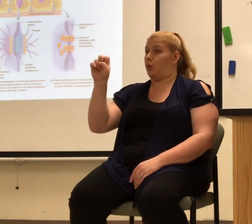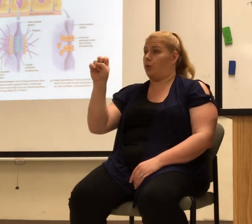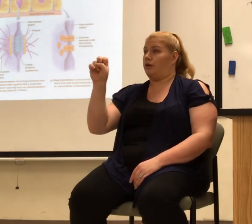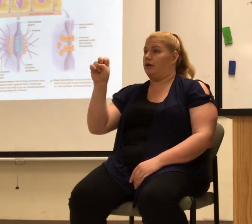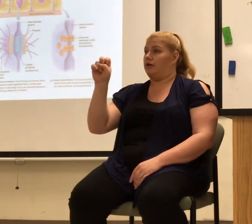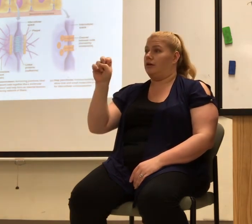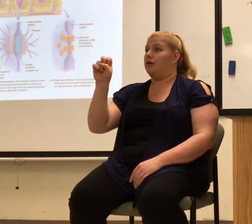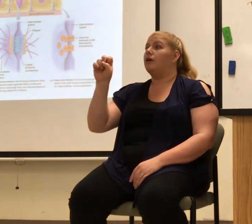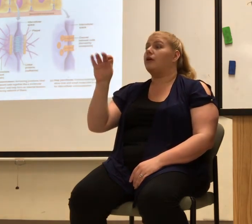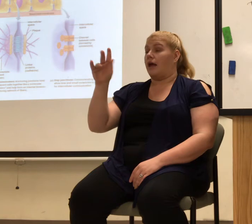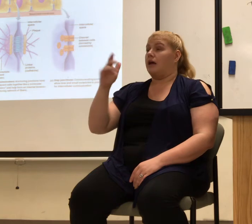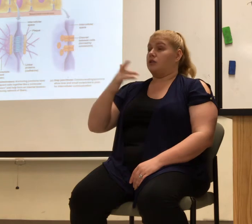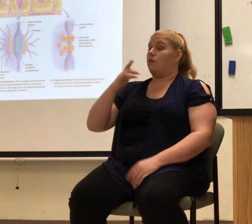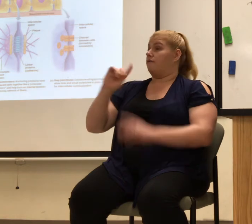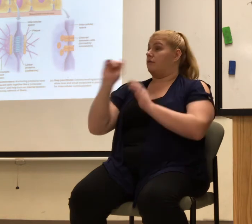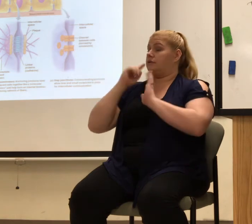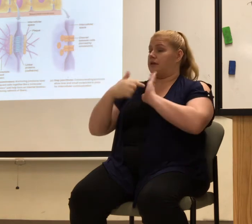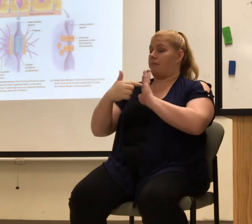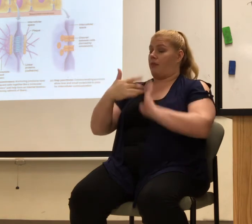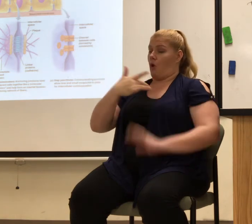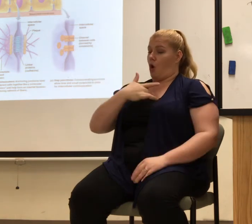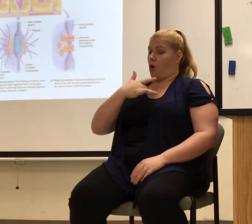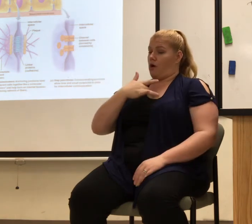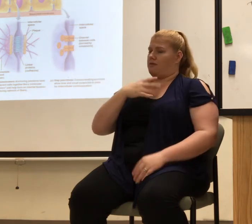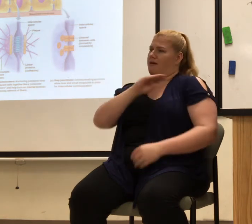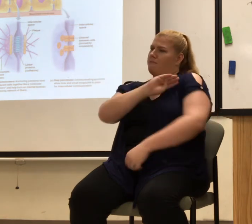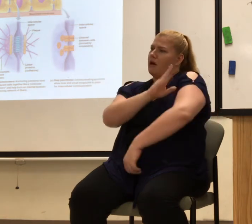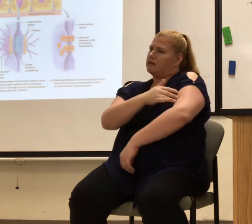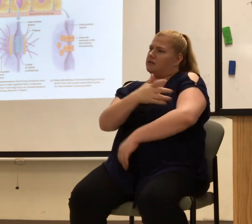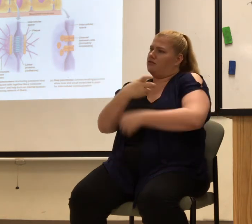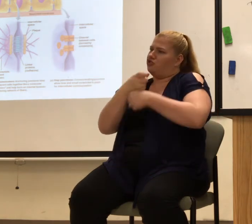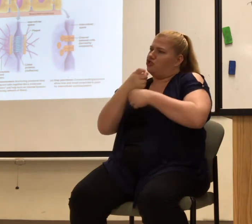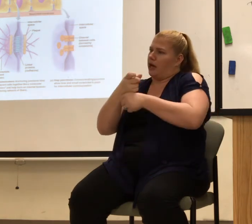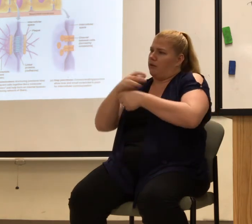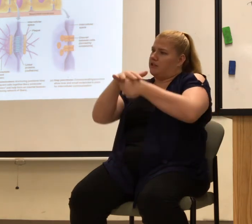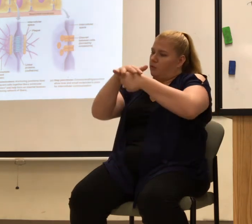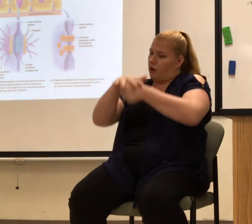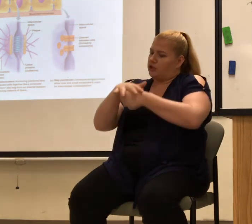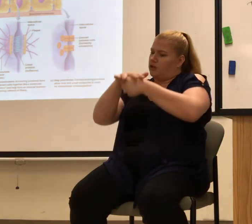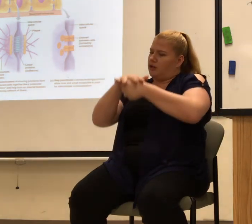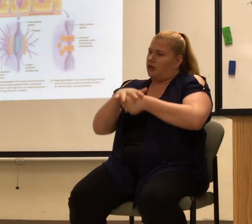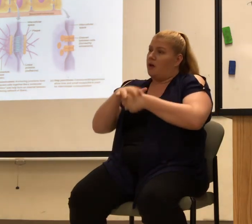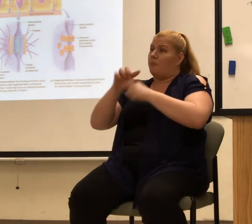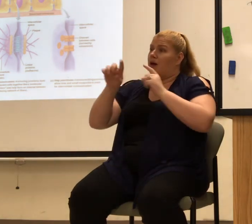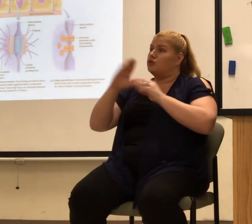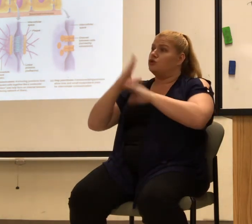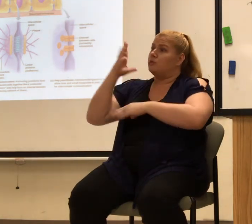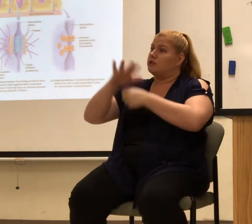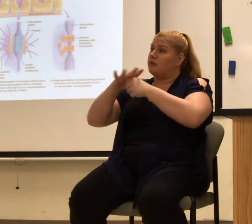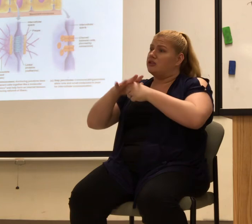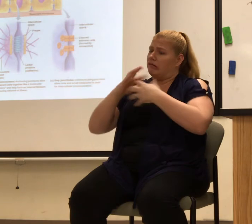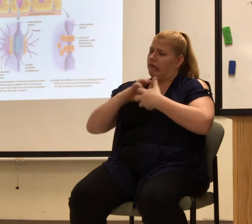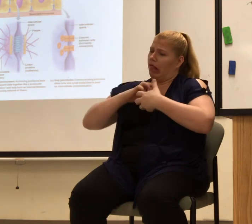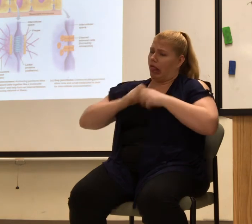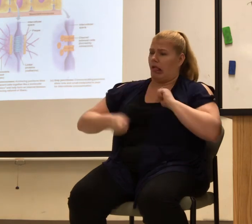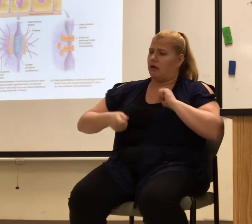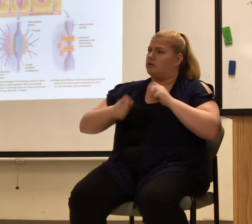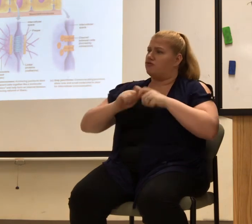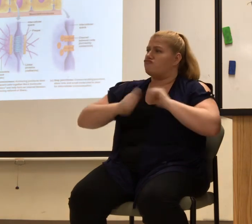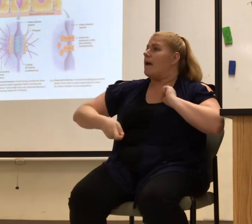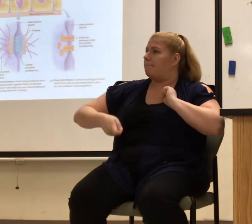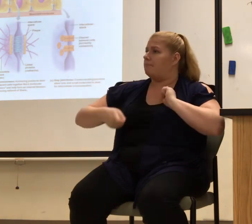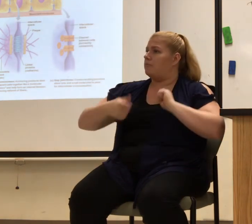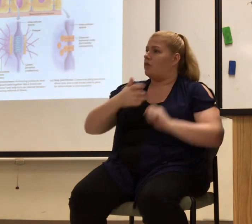desmosome. In the heart muscle, when it generates pressure, you don't want that pressure to tear the heart muscle apart. Desmosomes